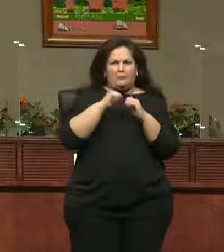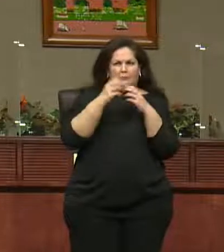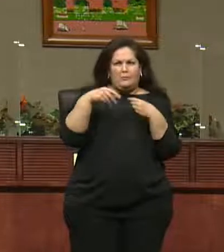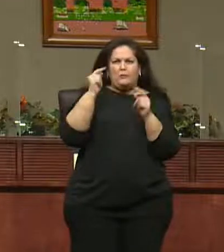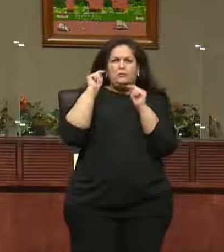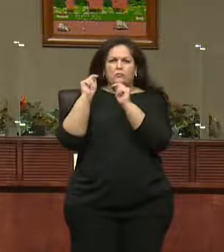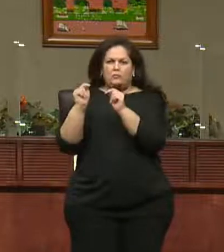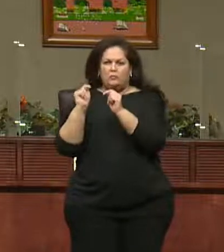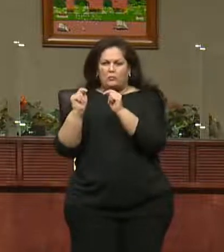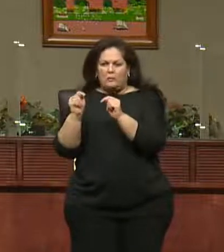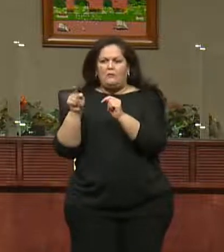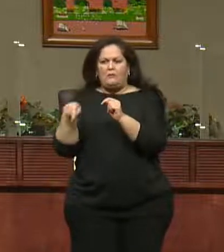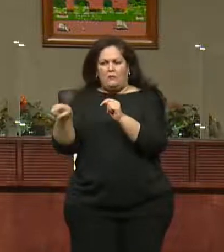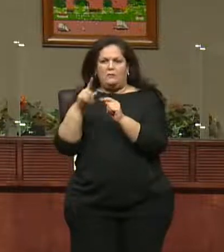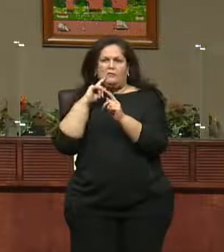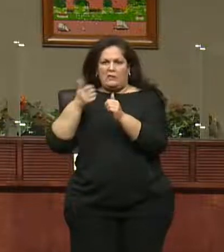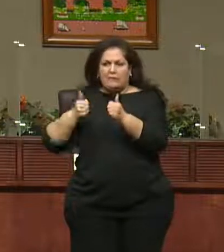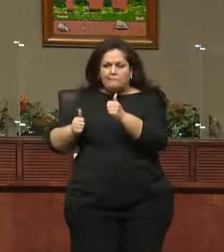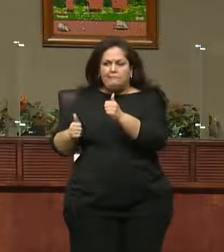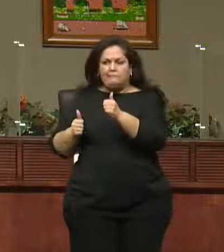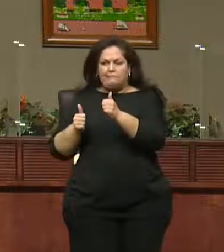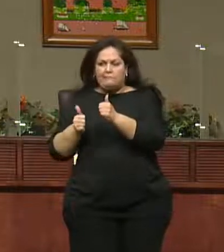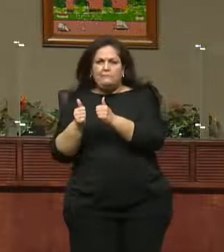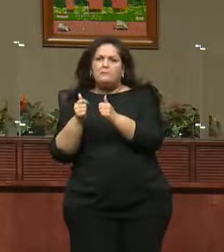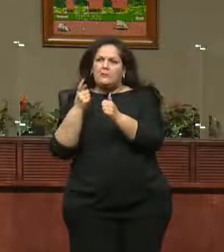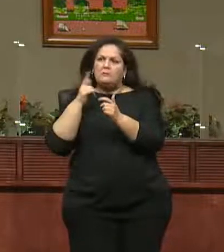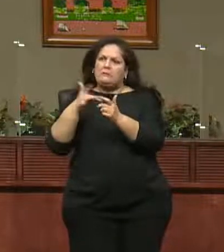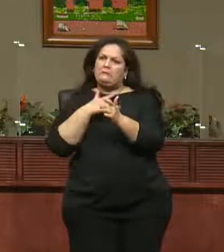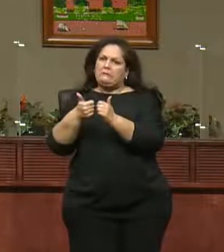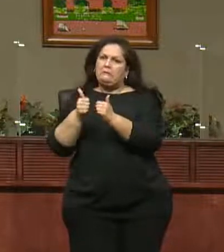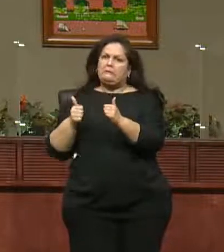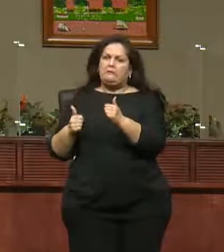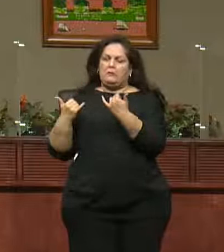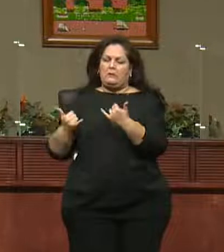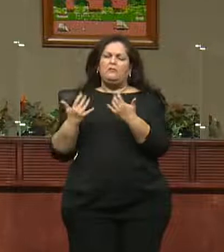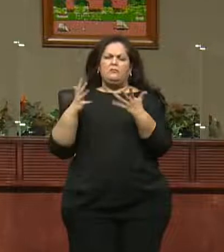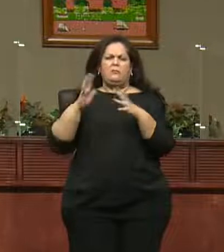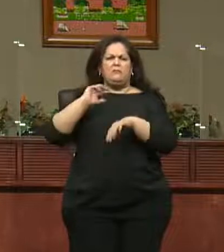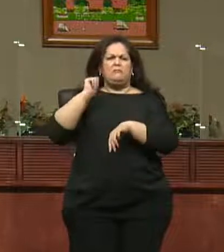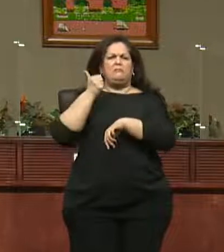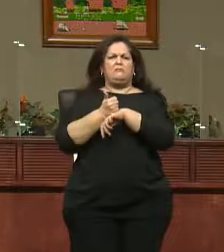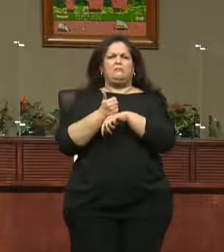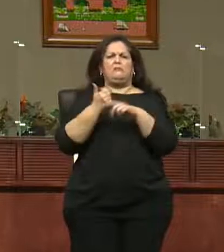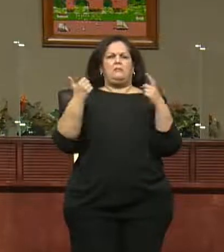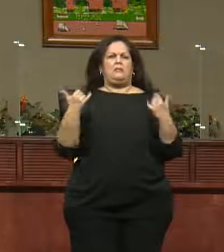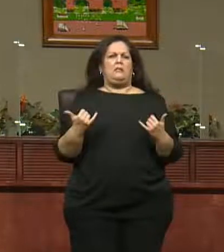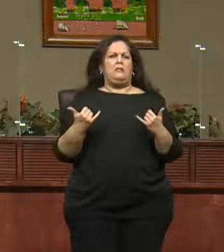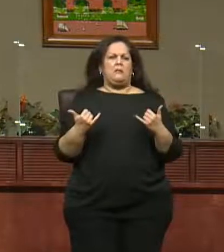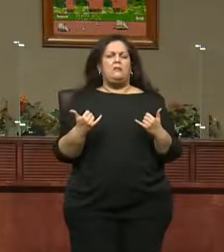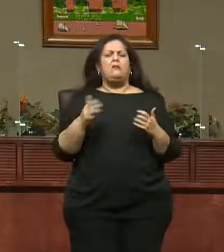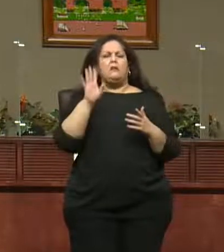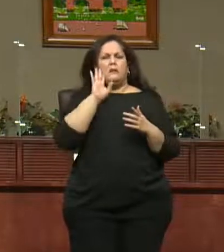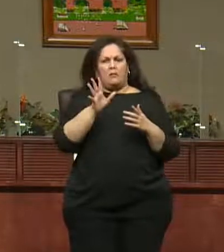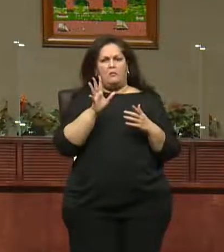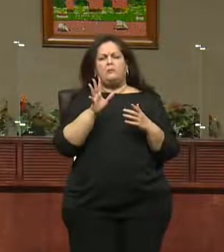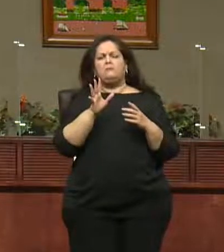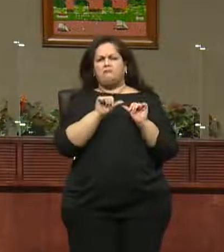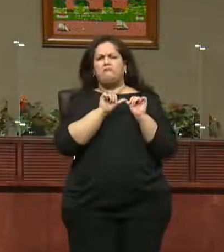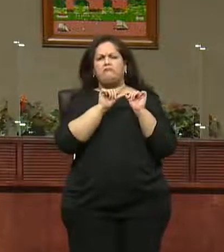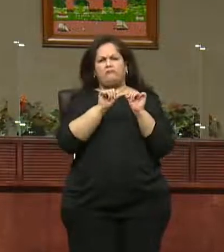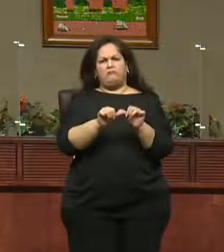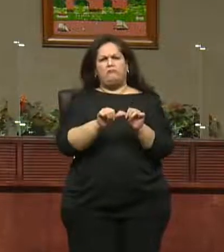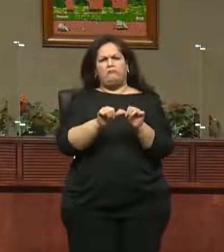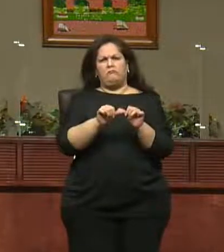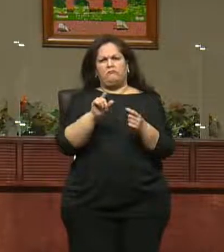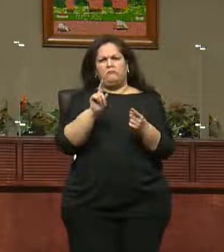can catch up in some of their learning loss. That's been in place now and will continue to be in place through the